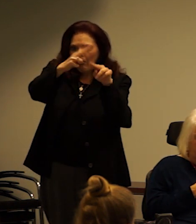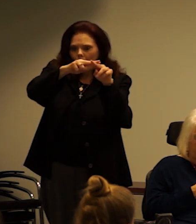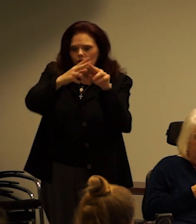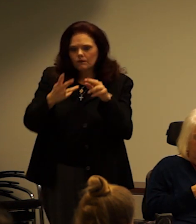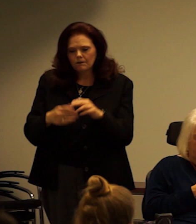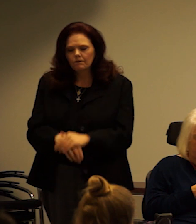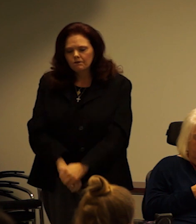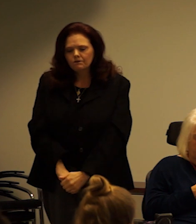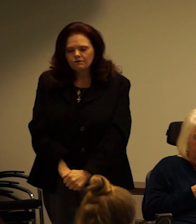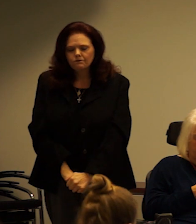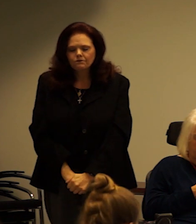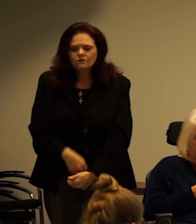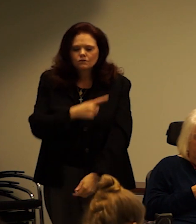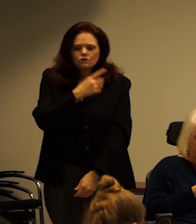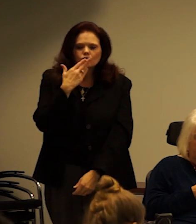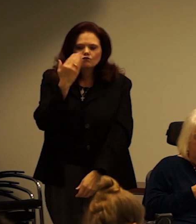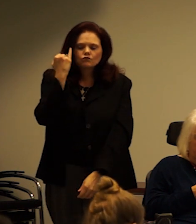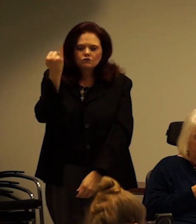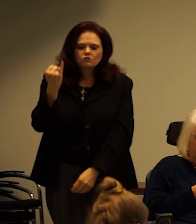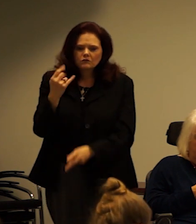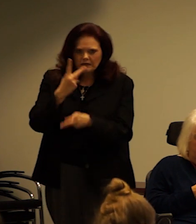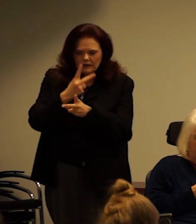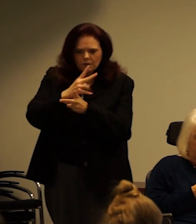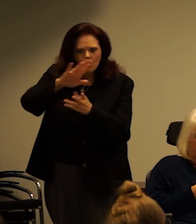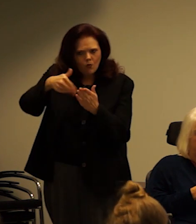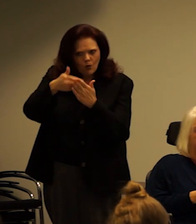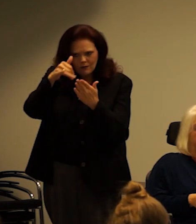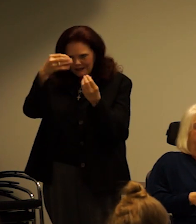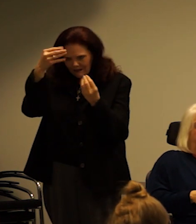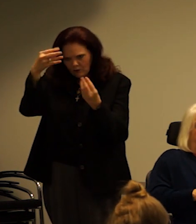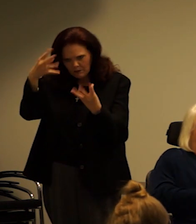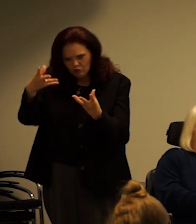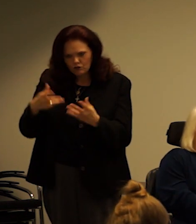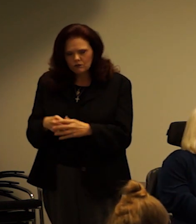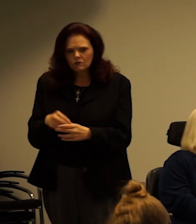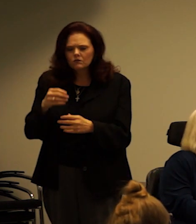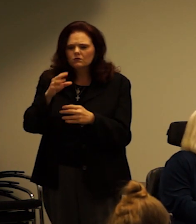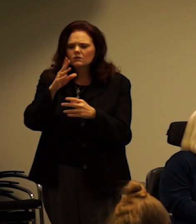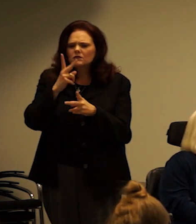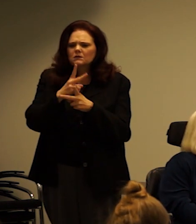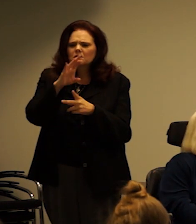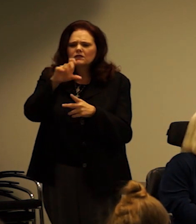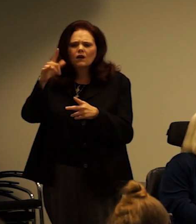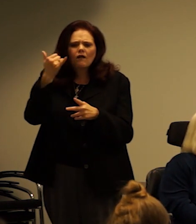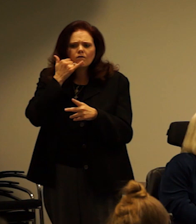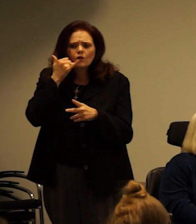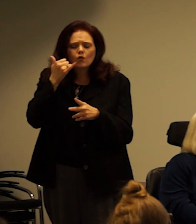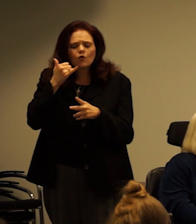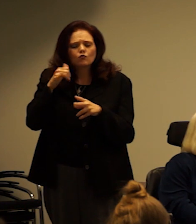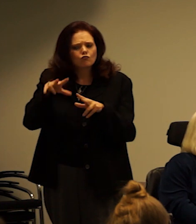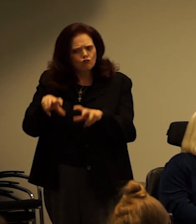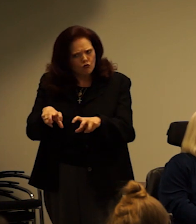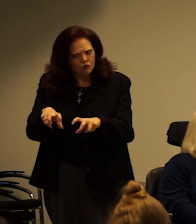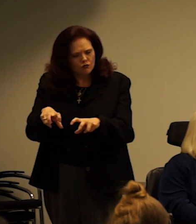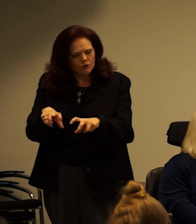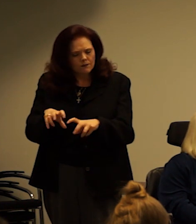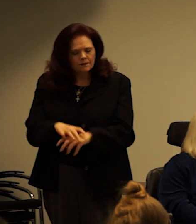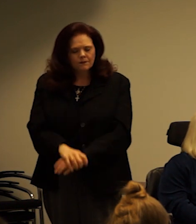idea. Okay. Keep all that. All right. Keep your cell phone charged. You can take chargers, y'all. You can buy